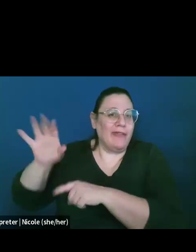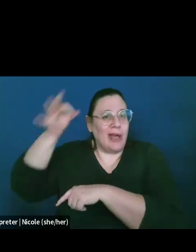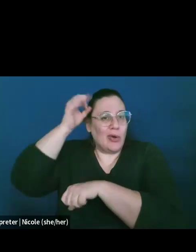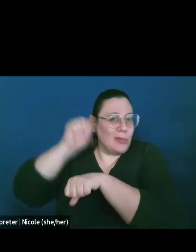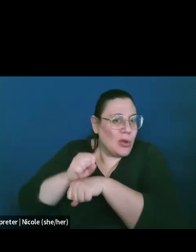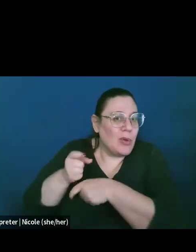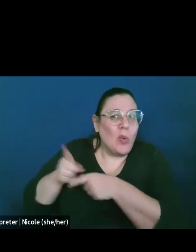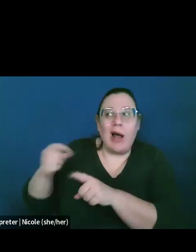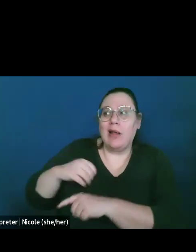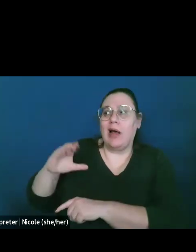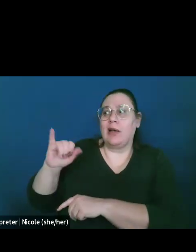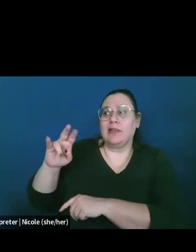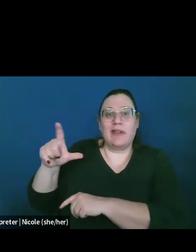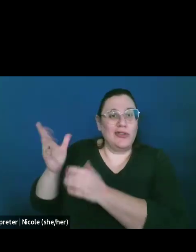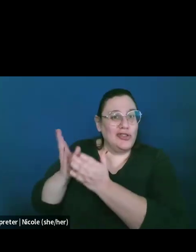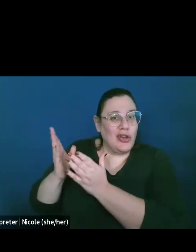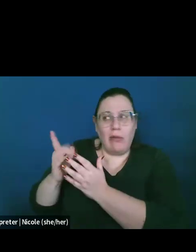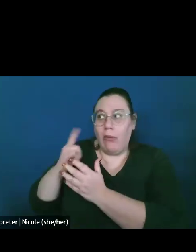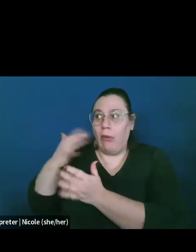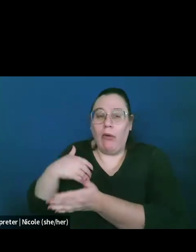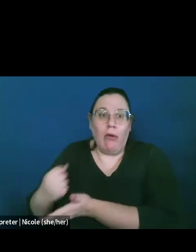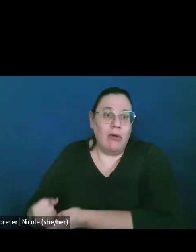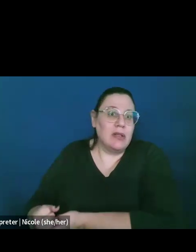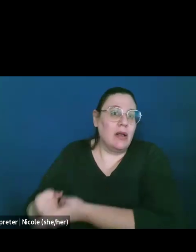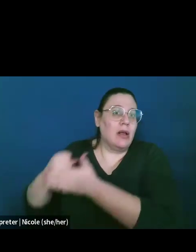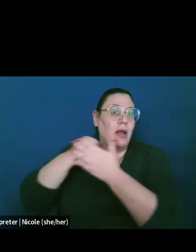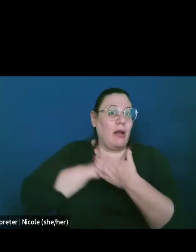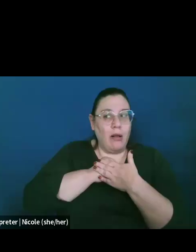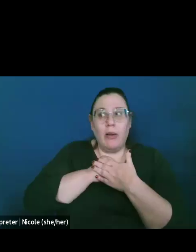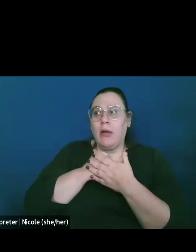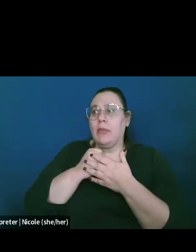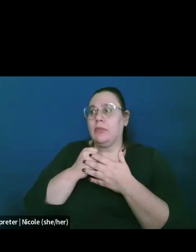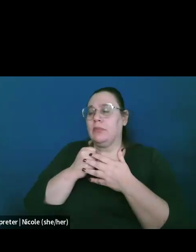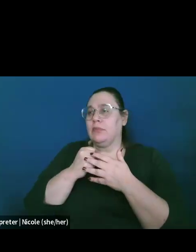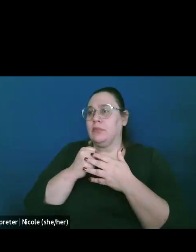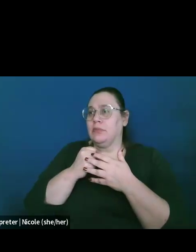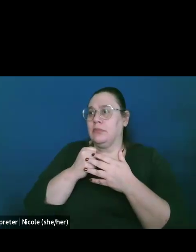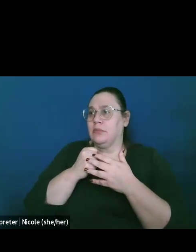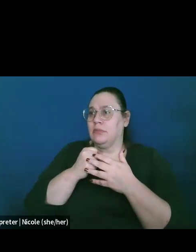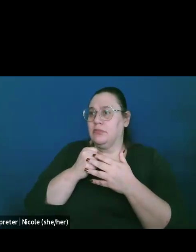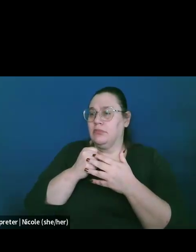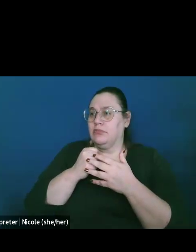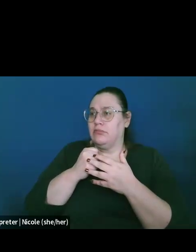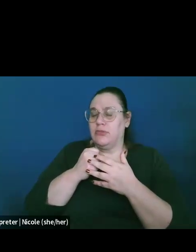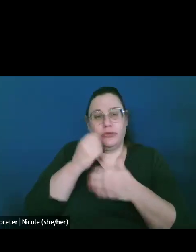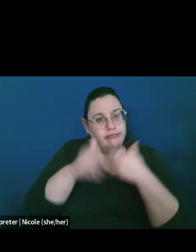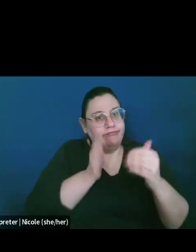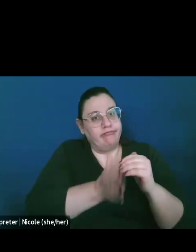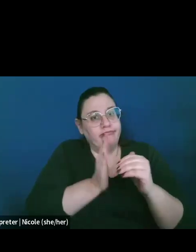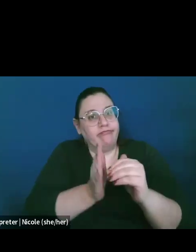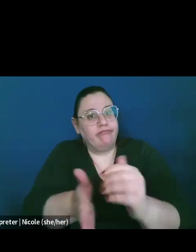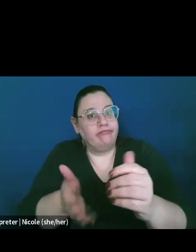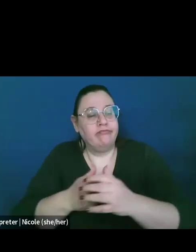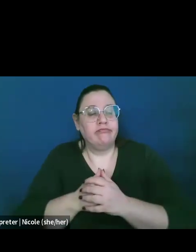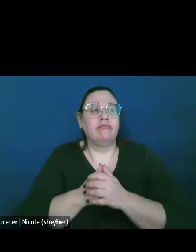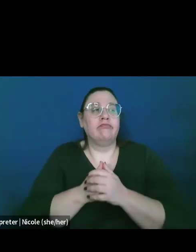career has been really helpful for me in terms of actually getting things through. In addition, we